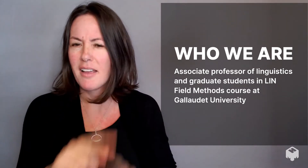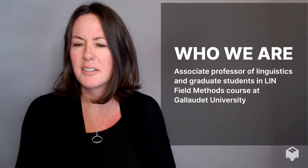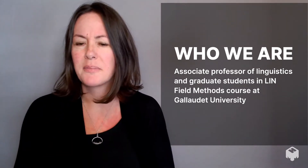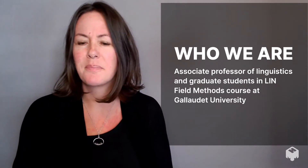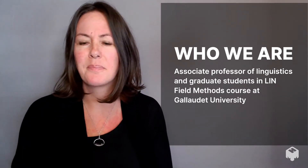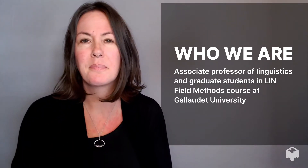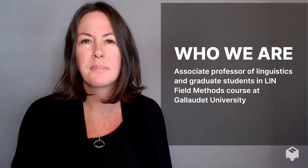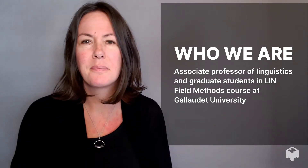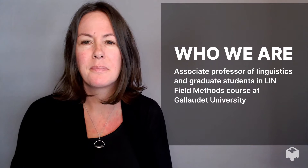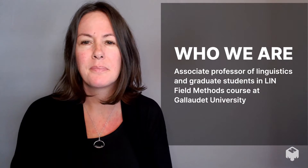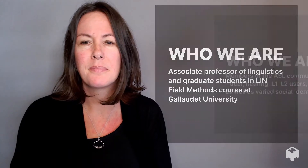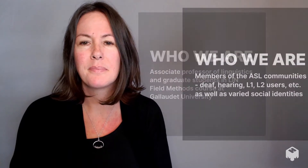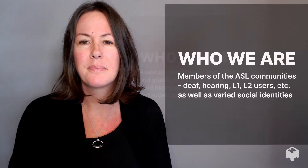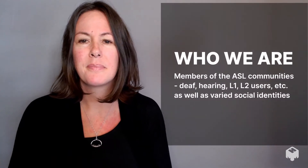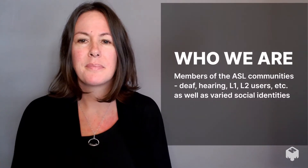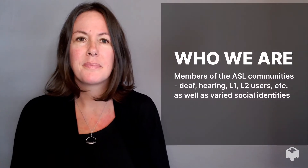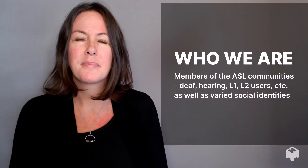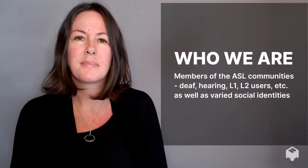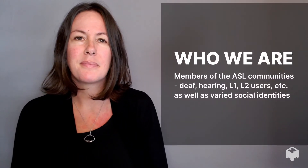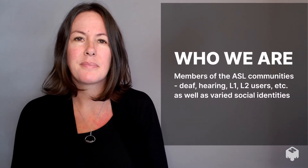different backgrounds.